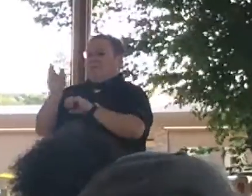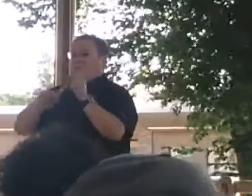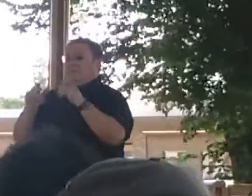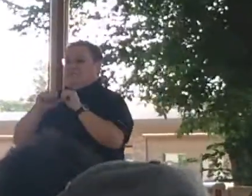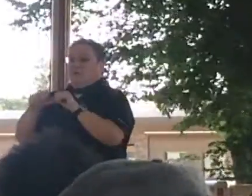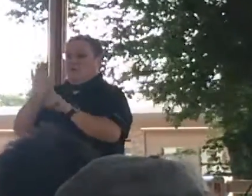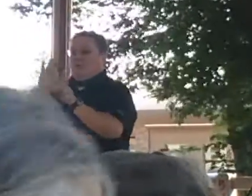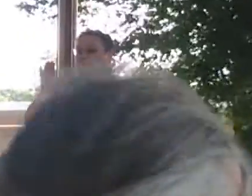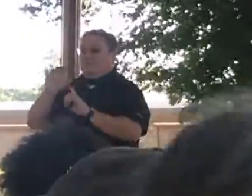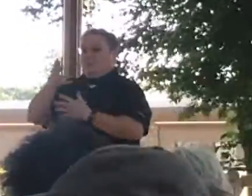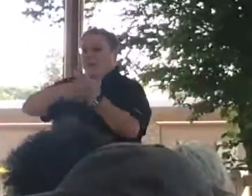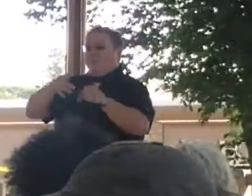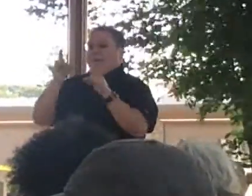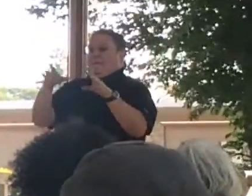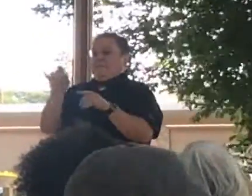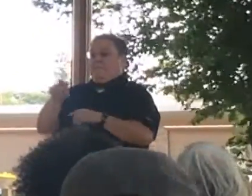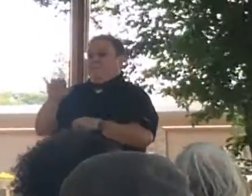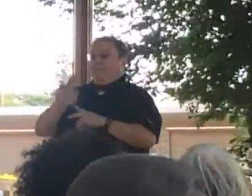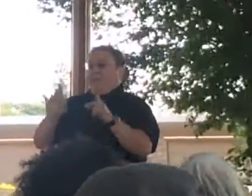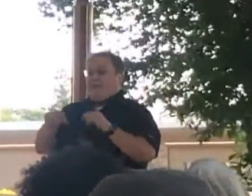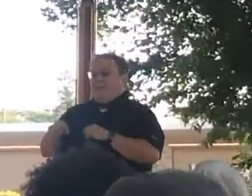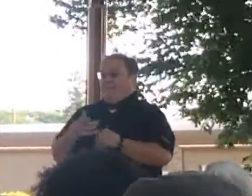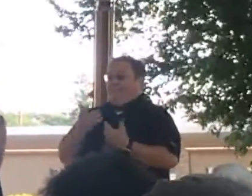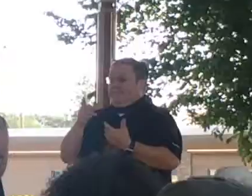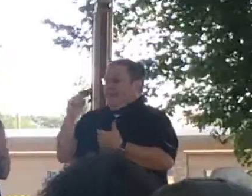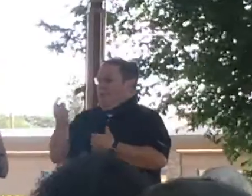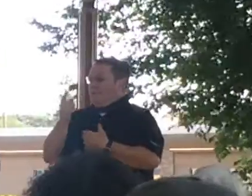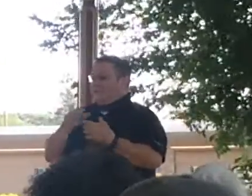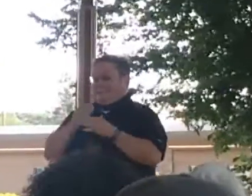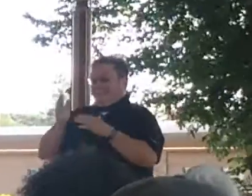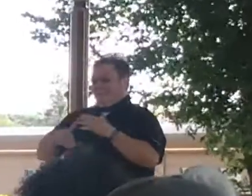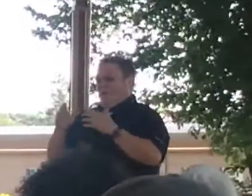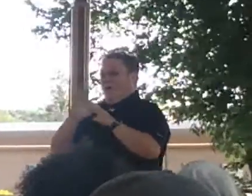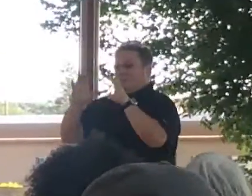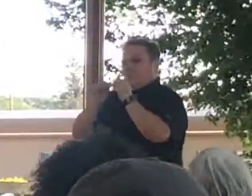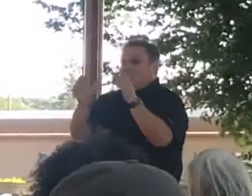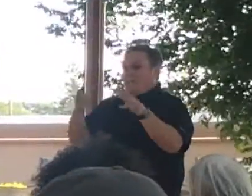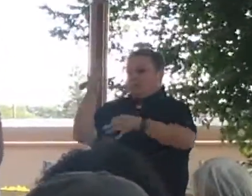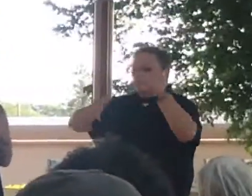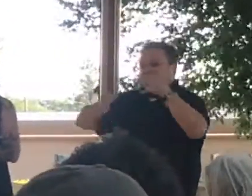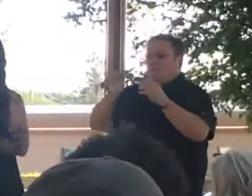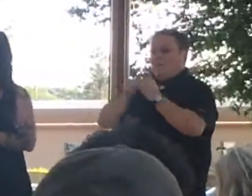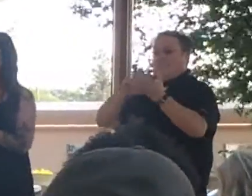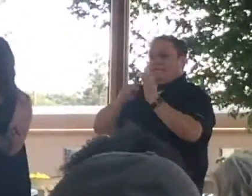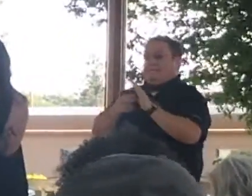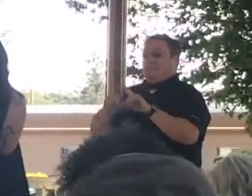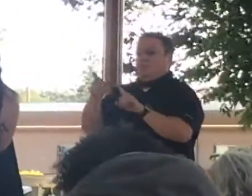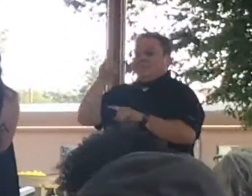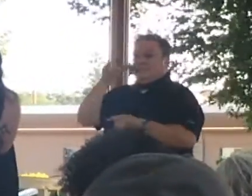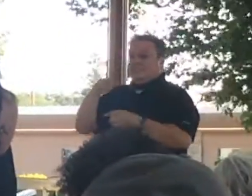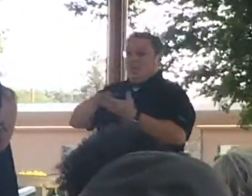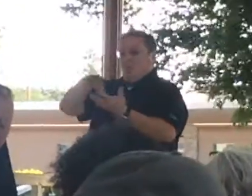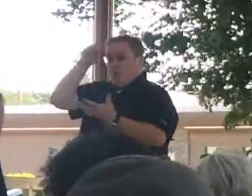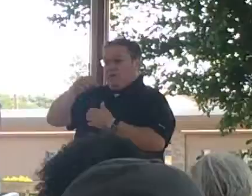culture revolves around hating him and people like him, Daryl always enters each conversation without judgment and with the intent to listen and